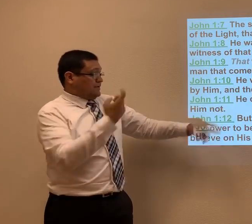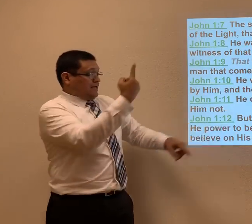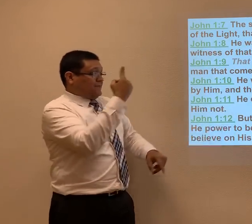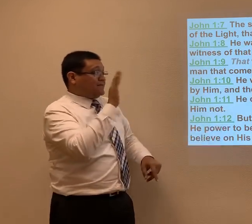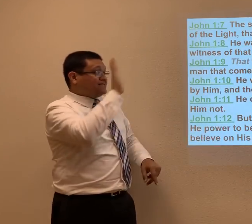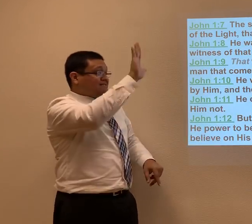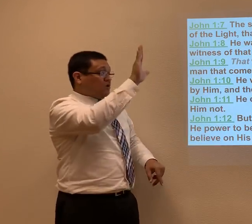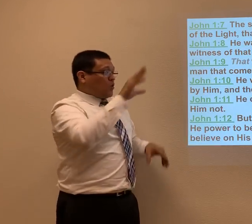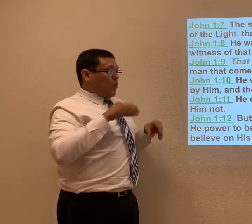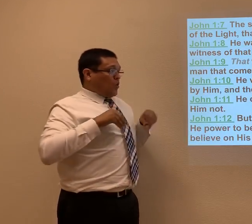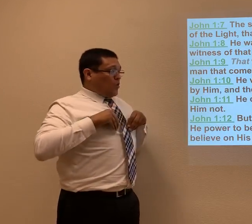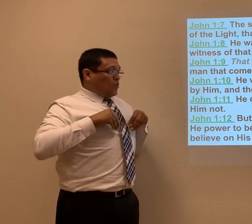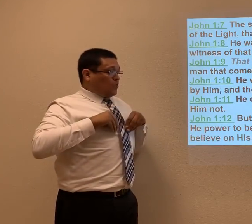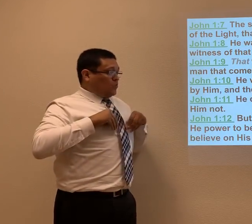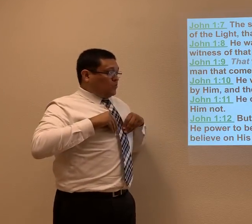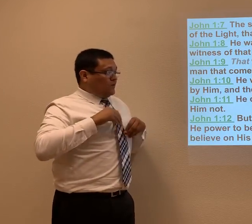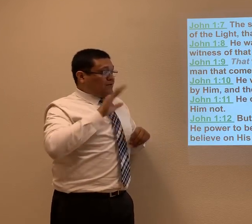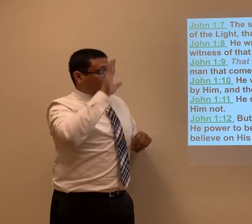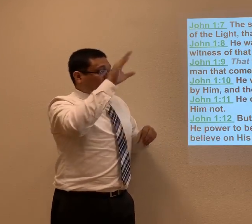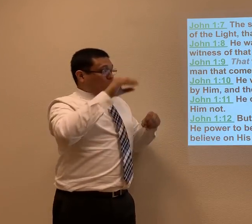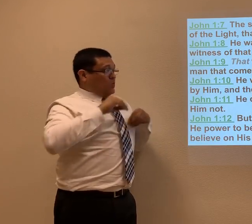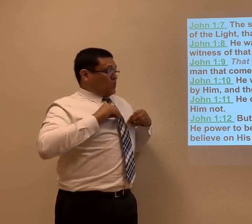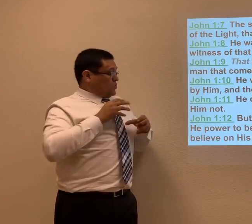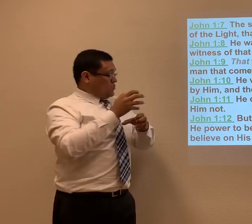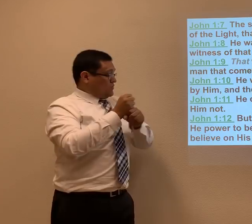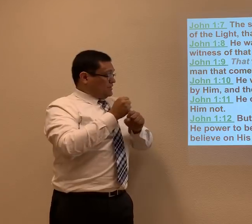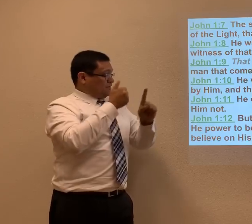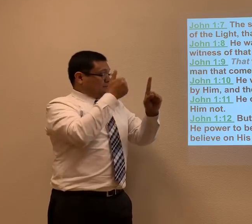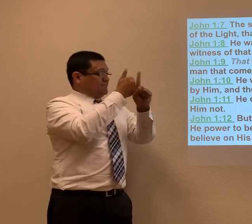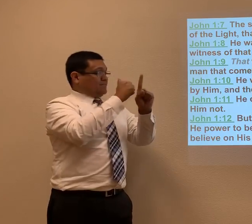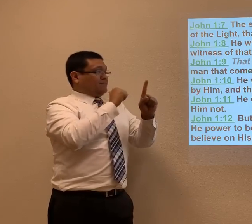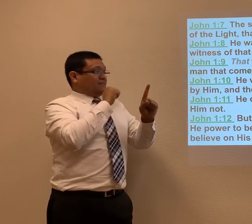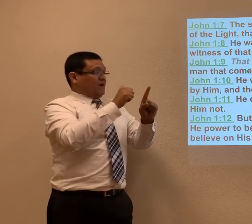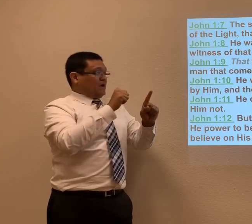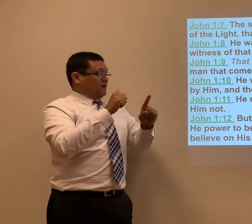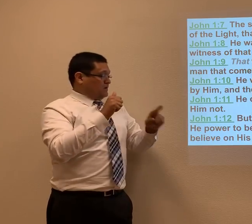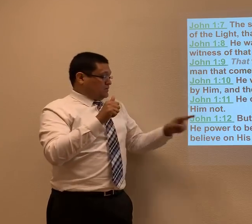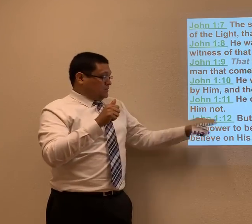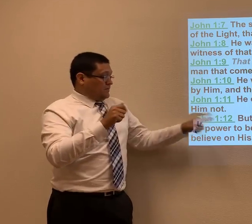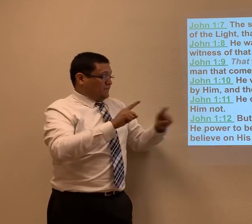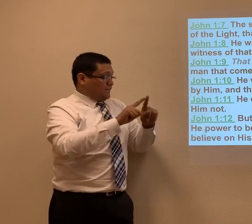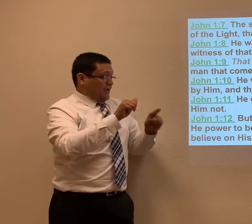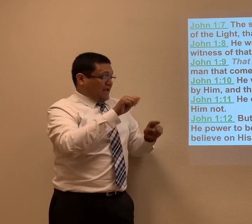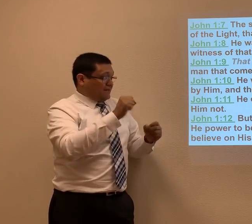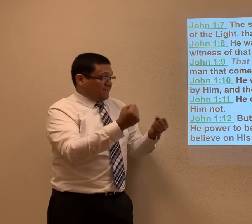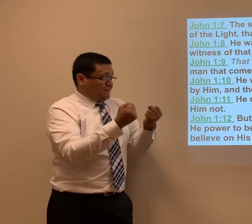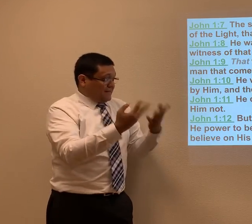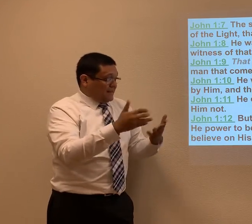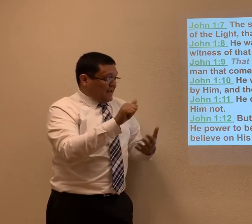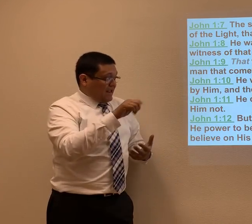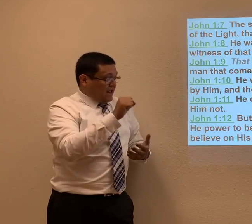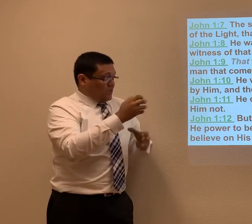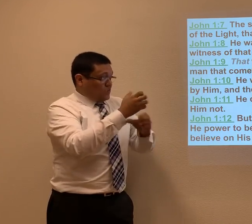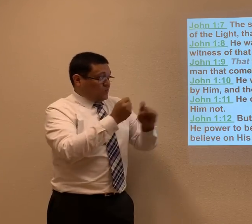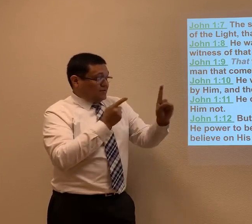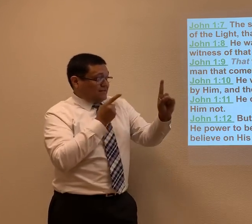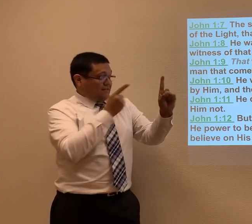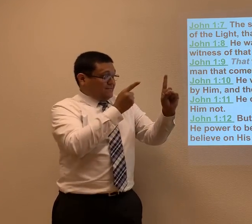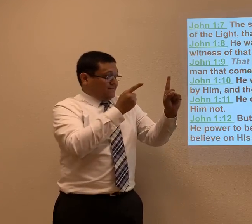was. It says, he came unto his own, and his own received him not. But as many